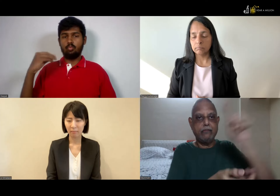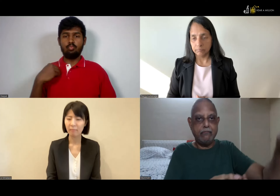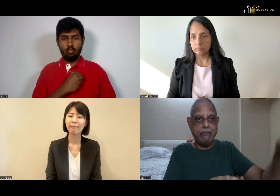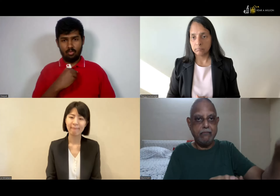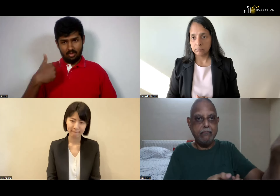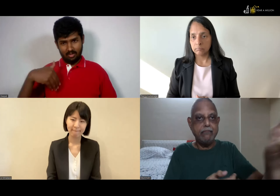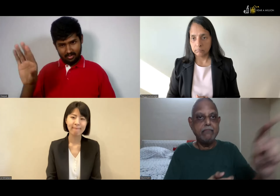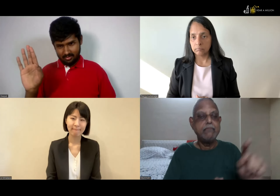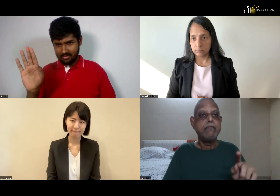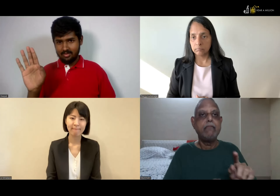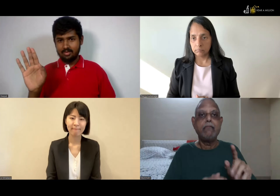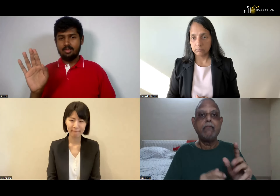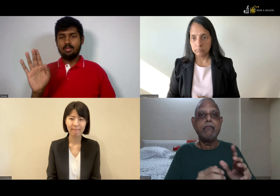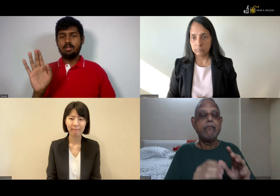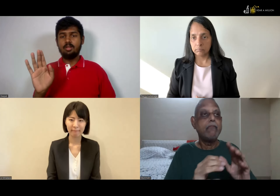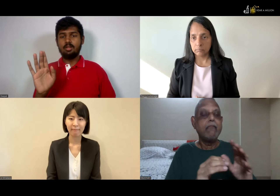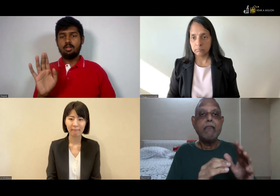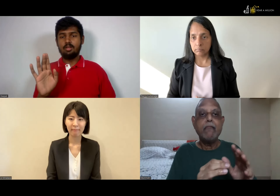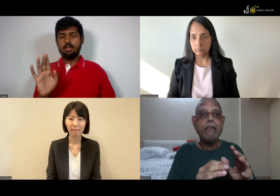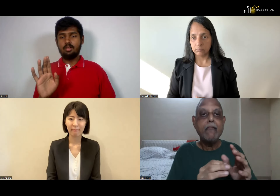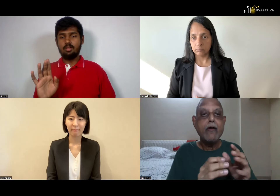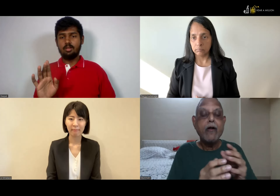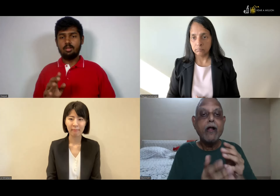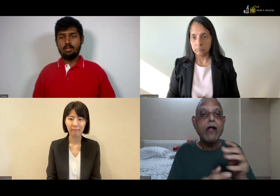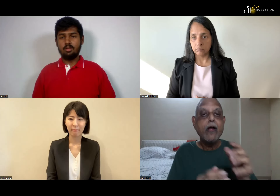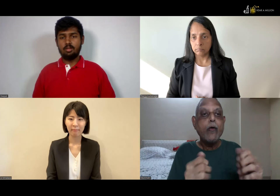them, they go to the doctor, and